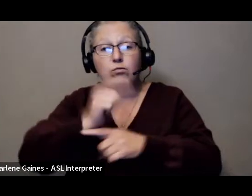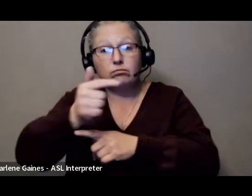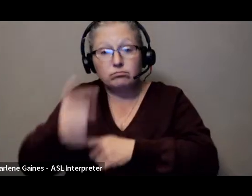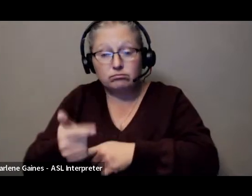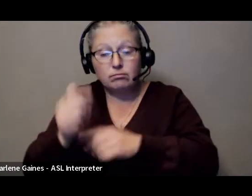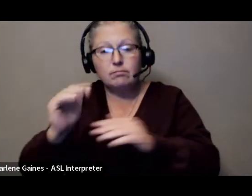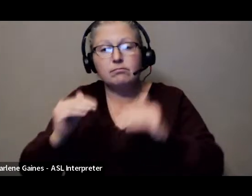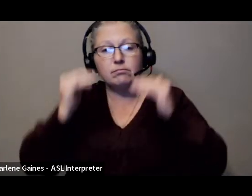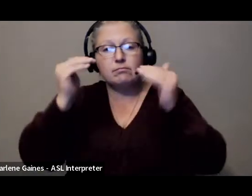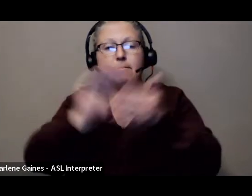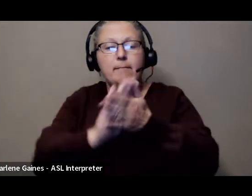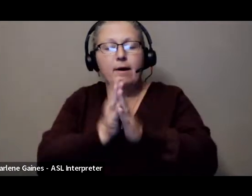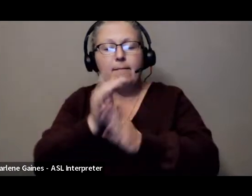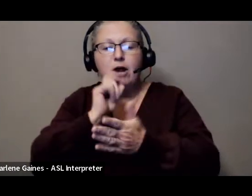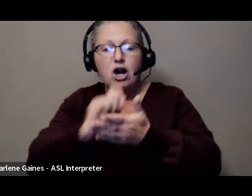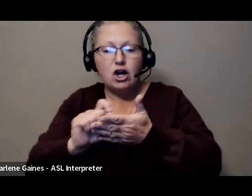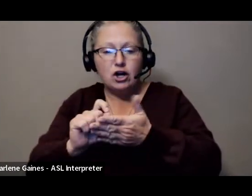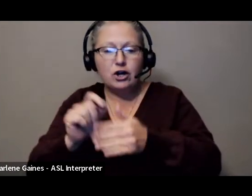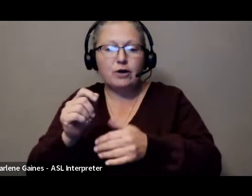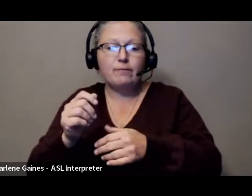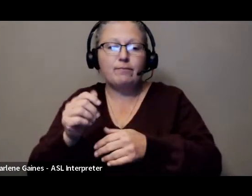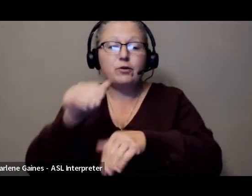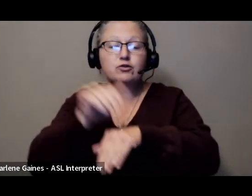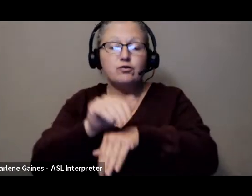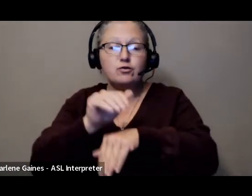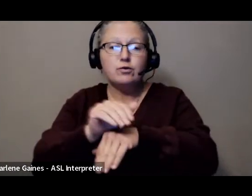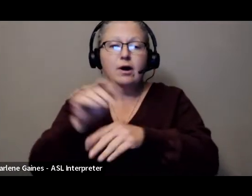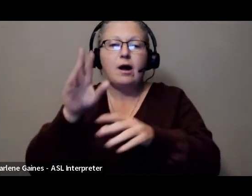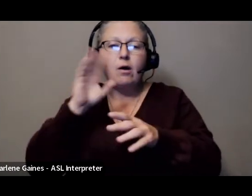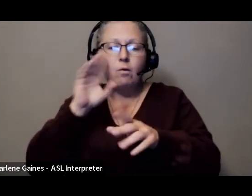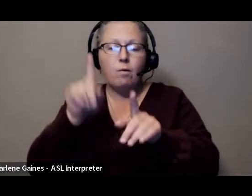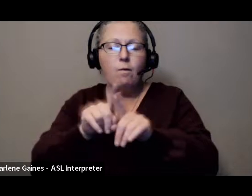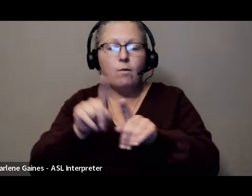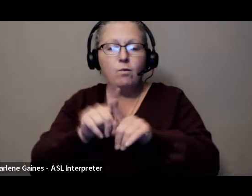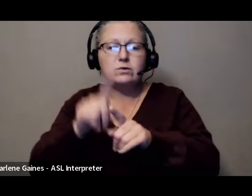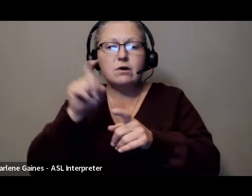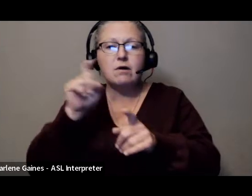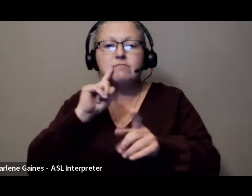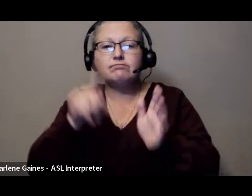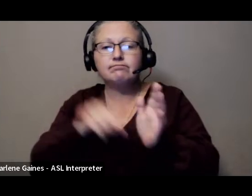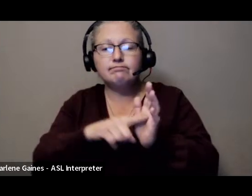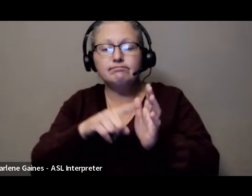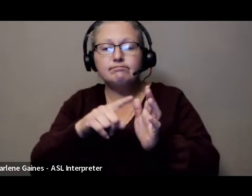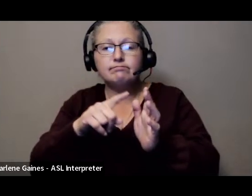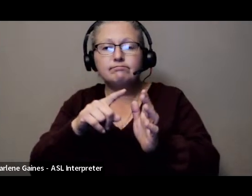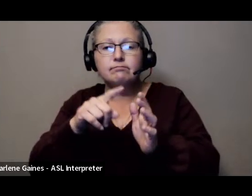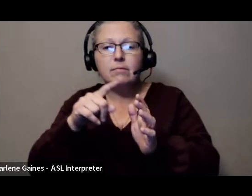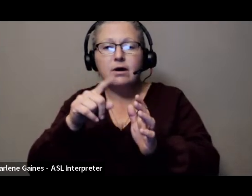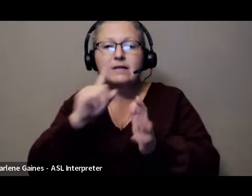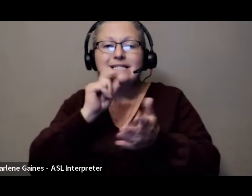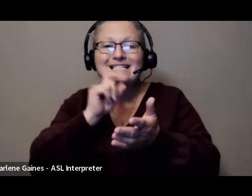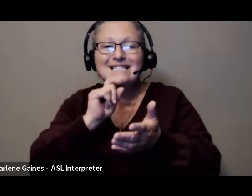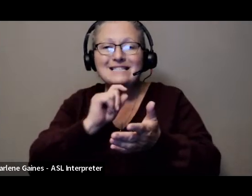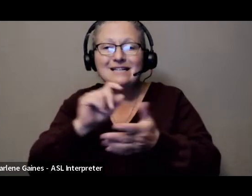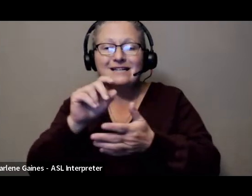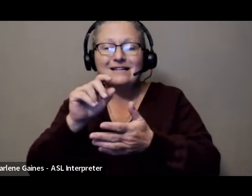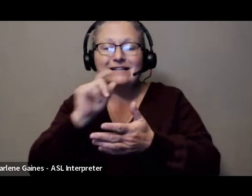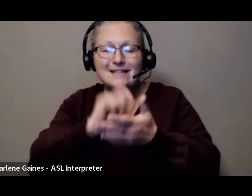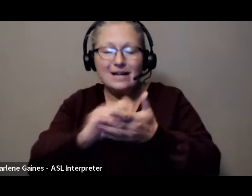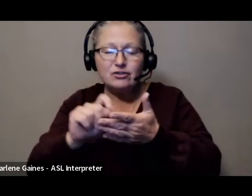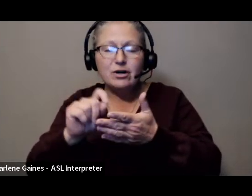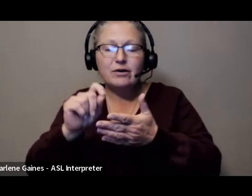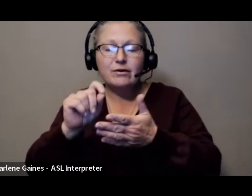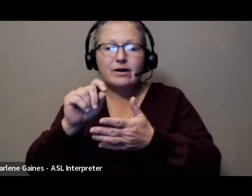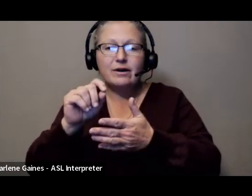list becoming clerk. So tonight, we'll need to also appoint a secretary to the board and authorize signatures